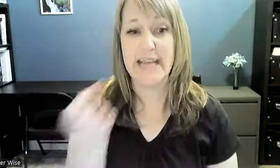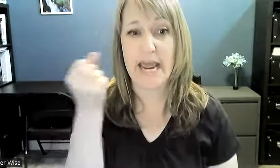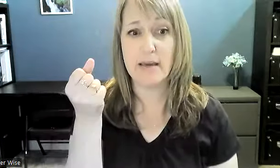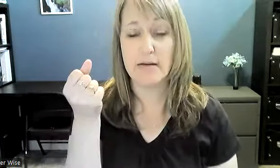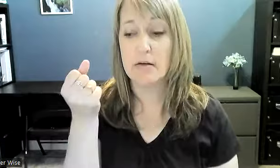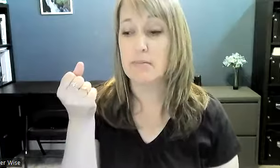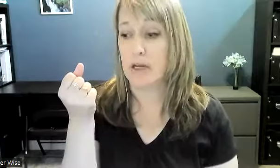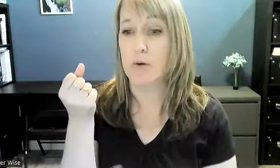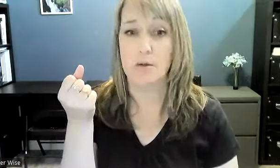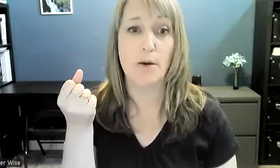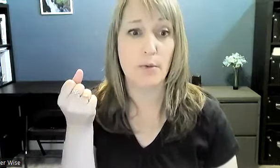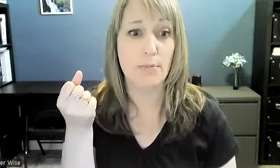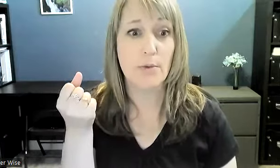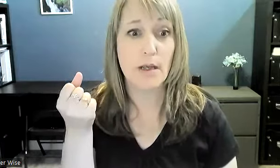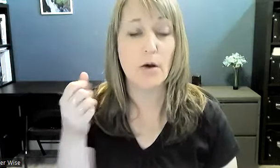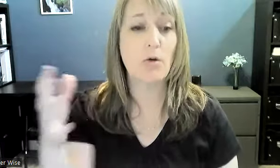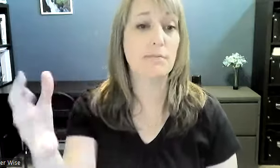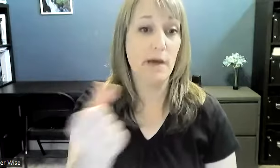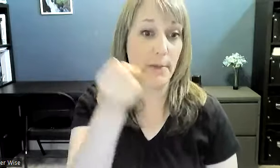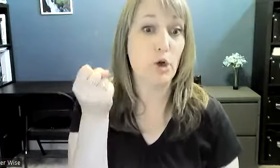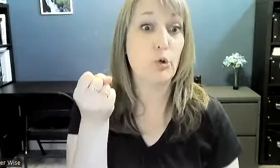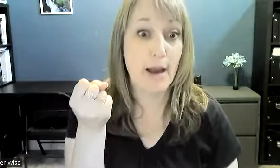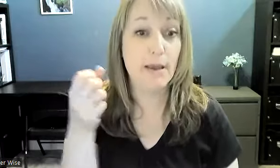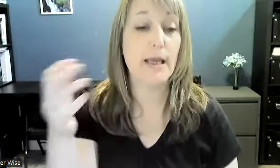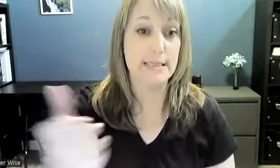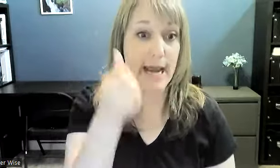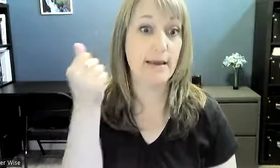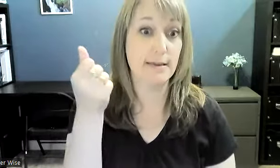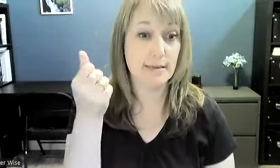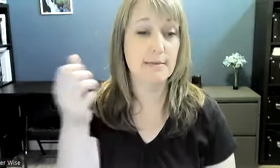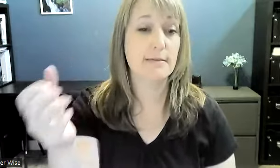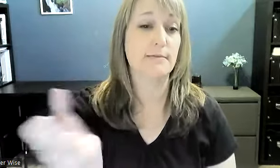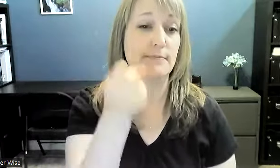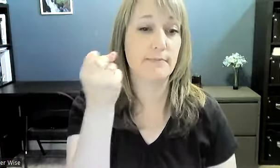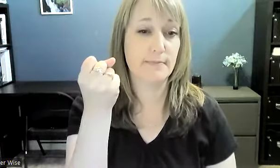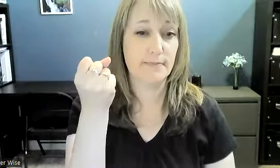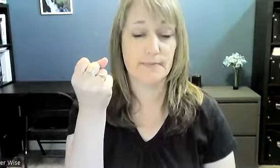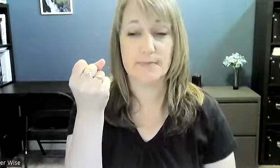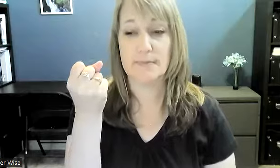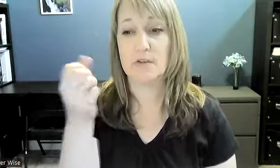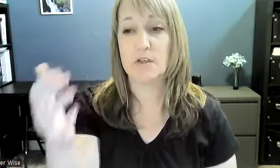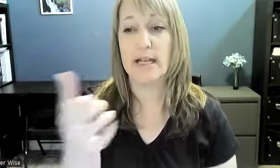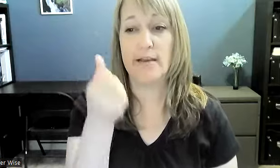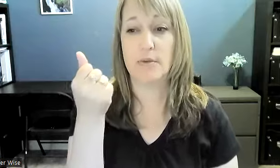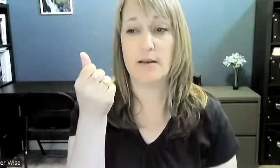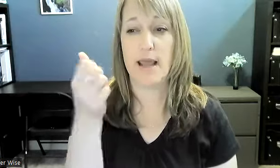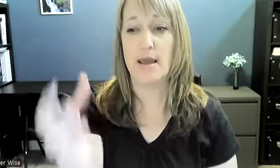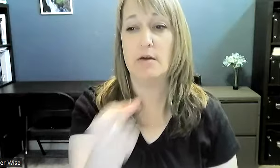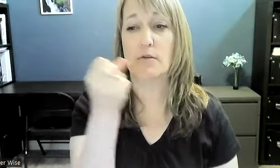take my water bottle with me when I go. I'm going to grab it and take it. So you could end with an A or